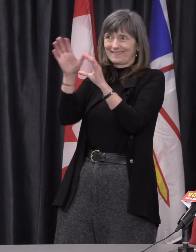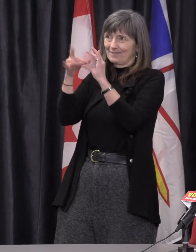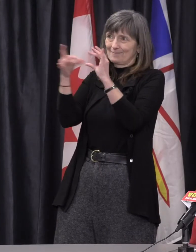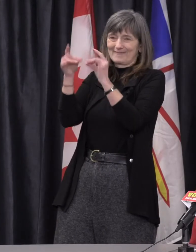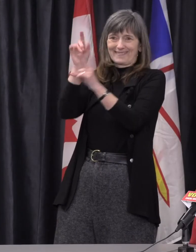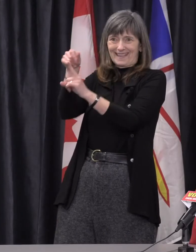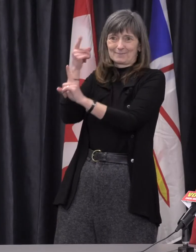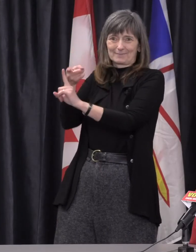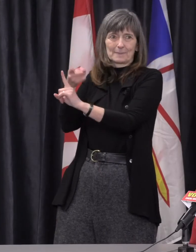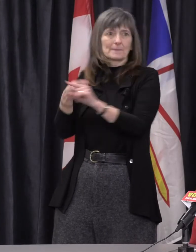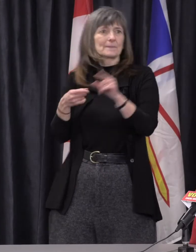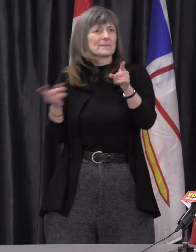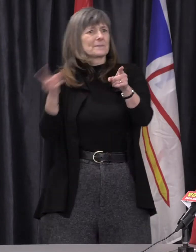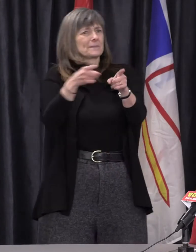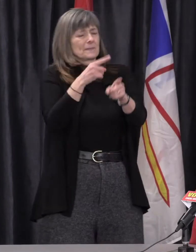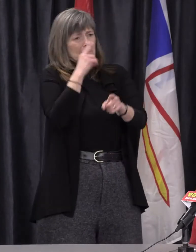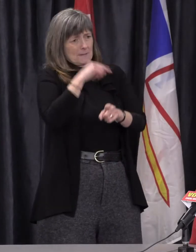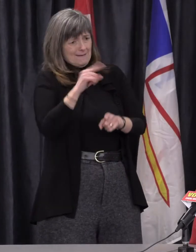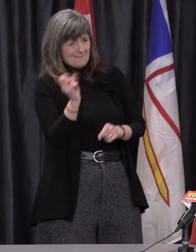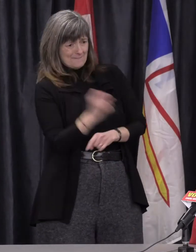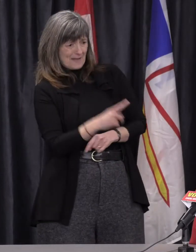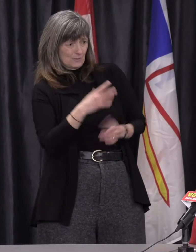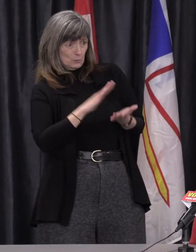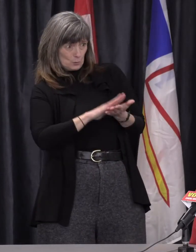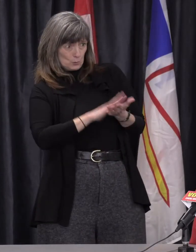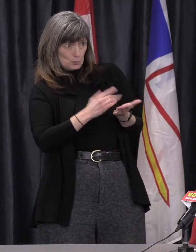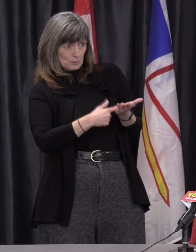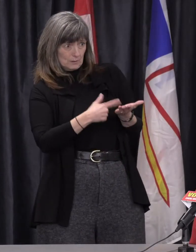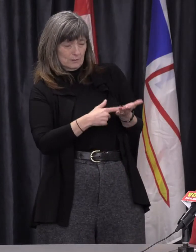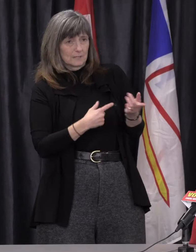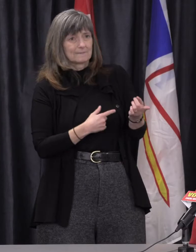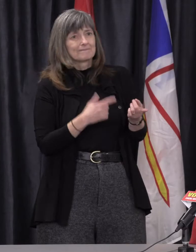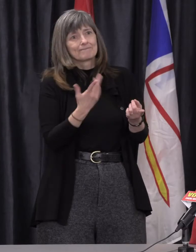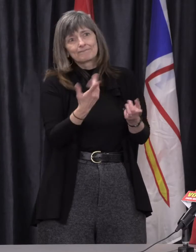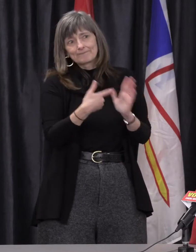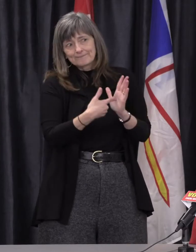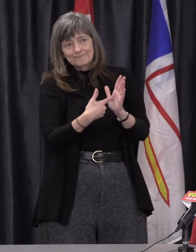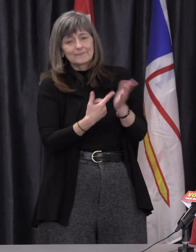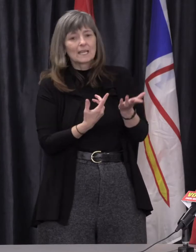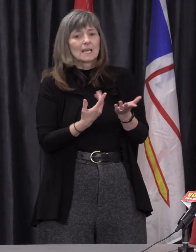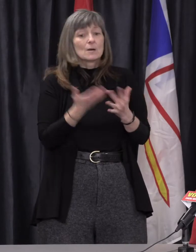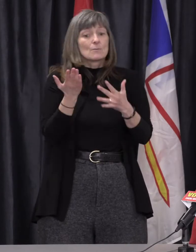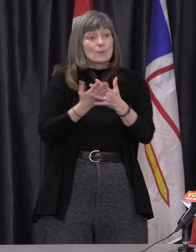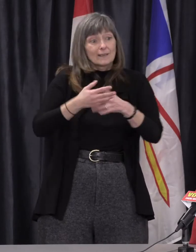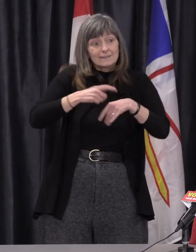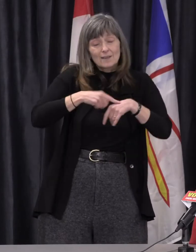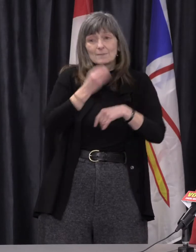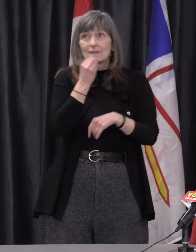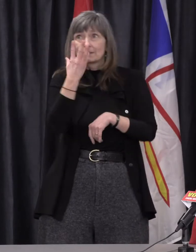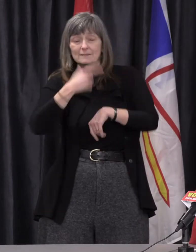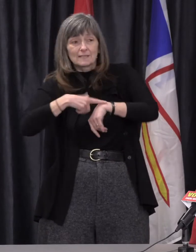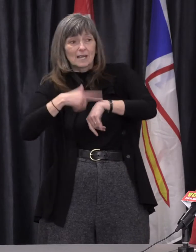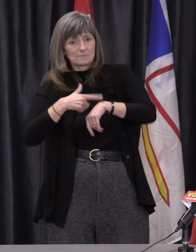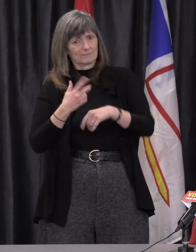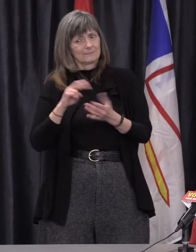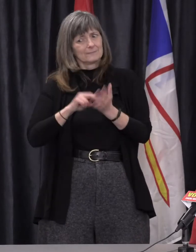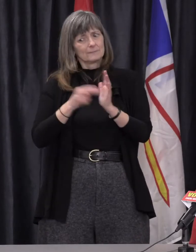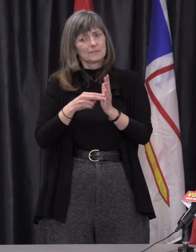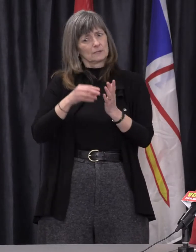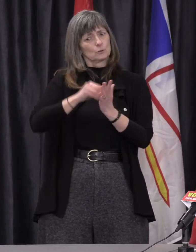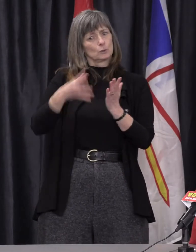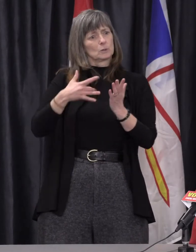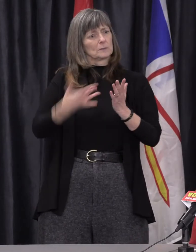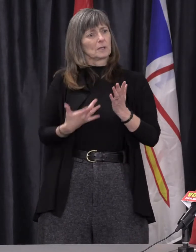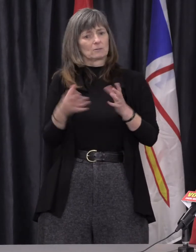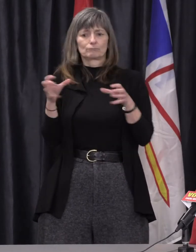now. Back to the issue of schools, are, for example, things like recess or lunch periods are a time when a lot of students may be